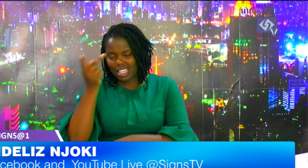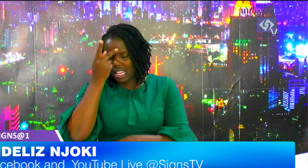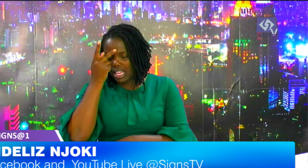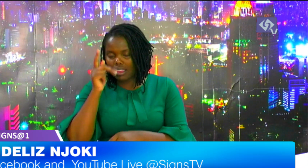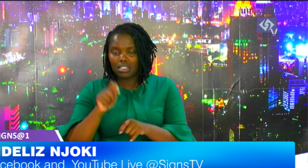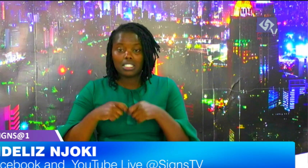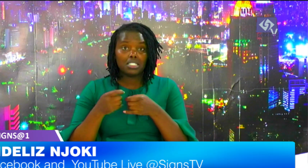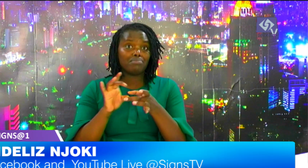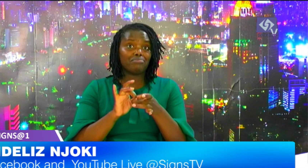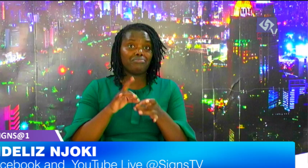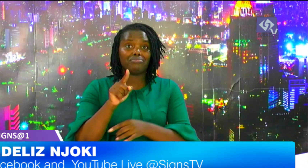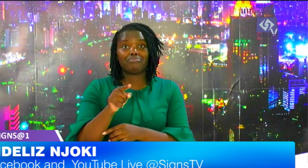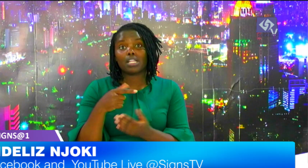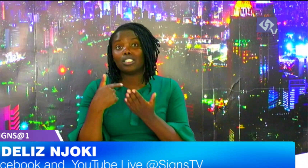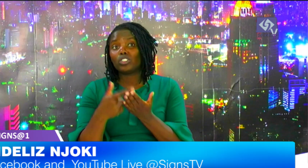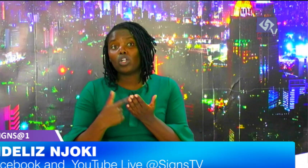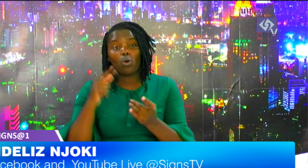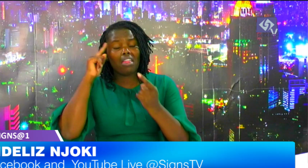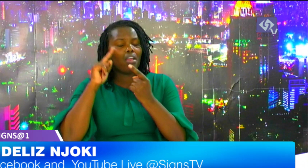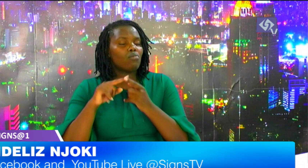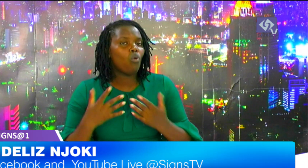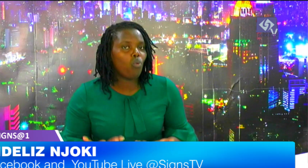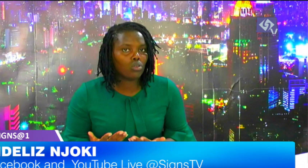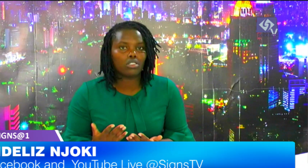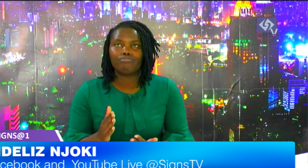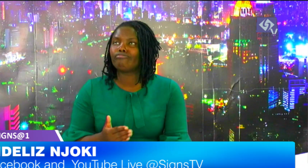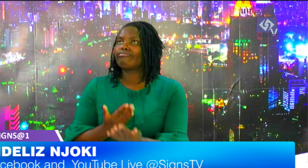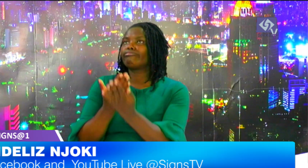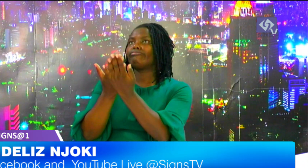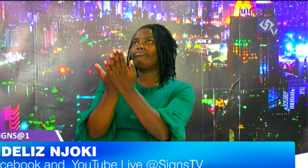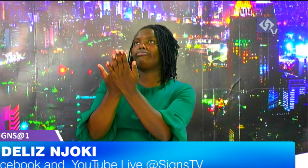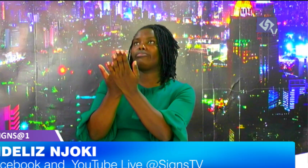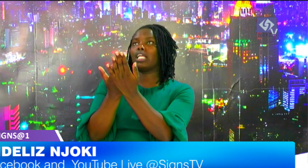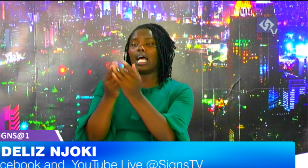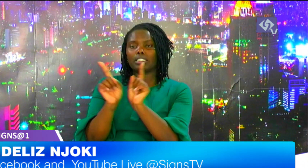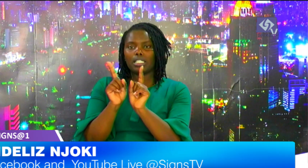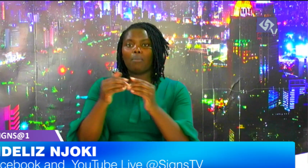The Kenya Kwanza Azimio talks are aimed to reach an agreement